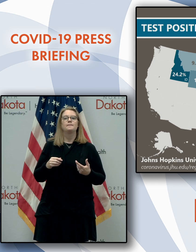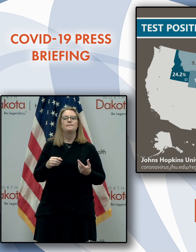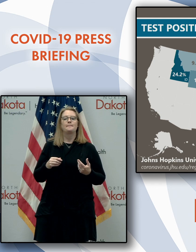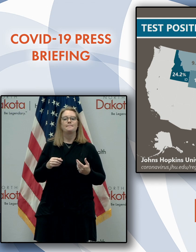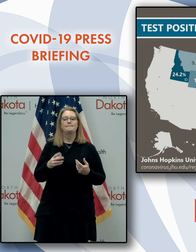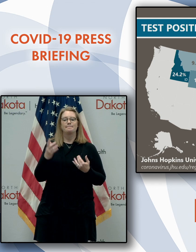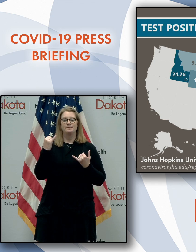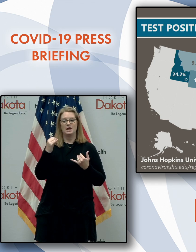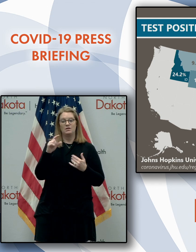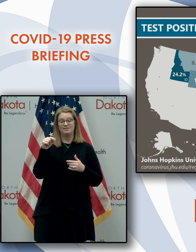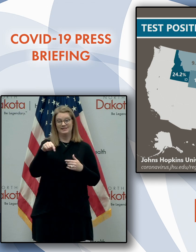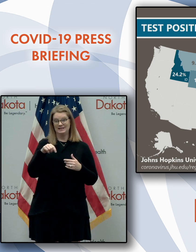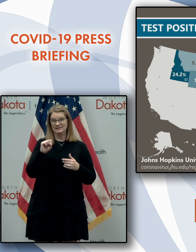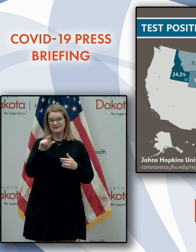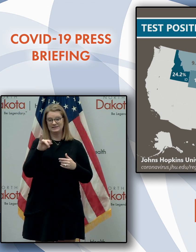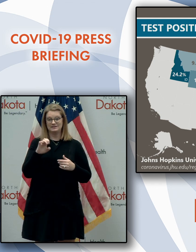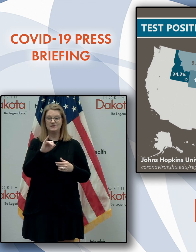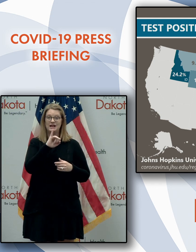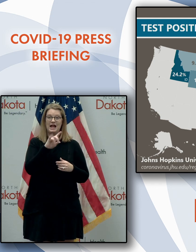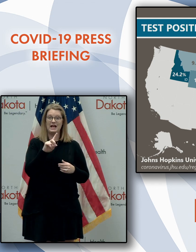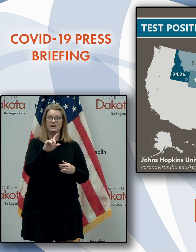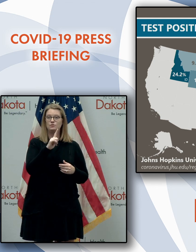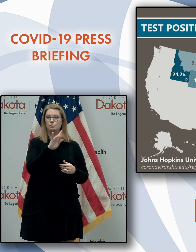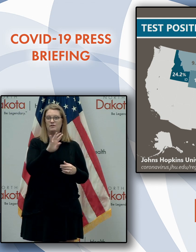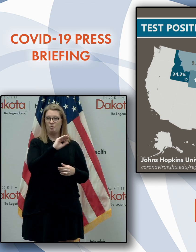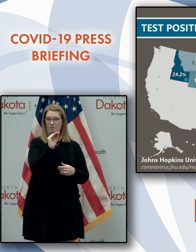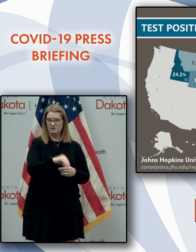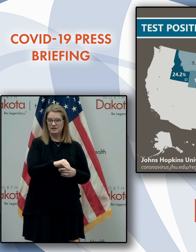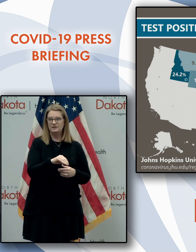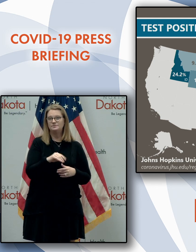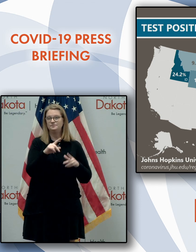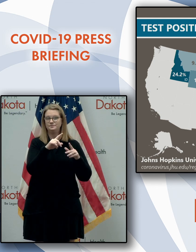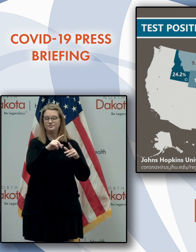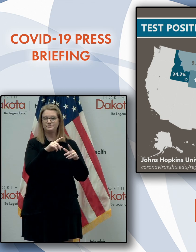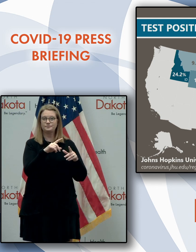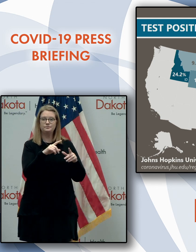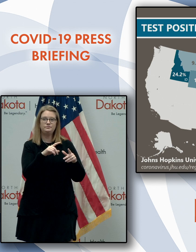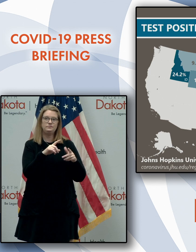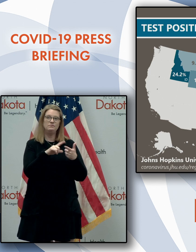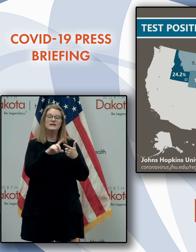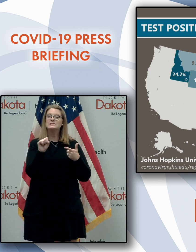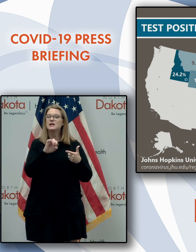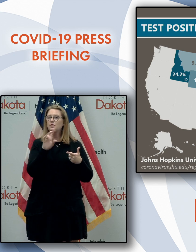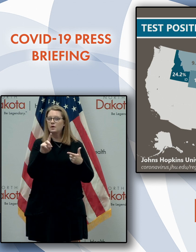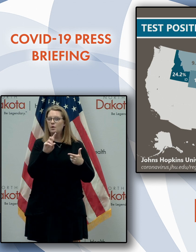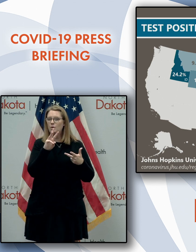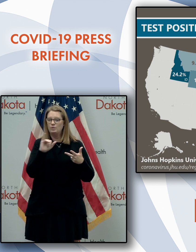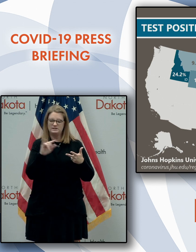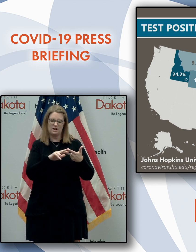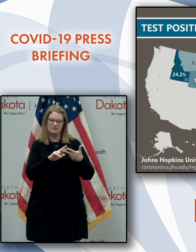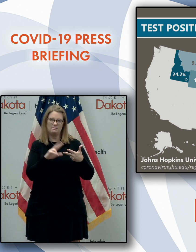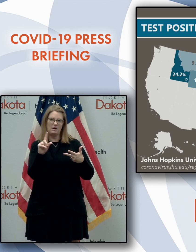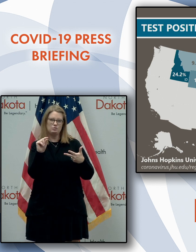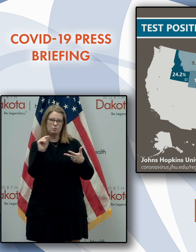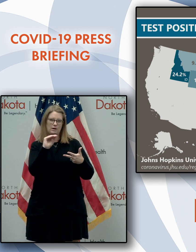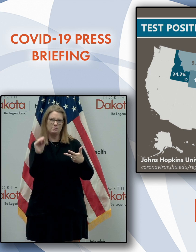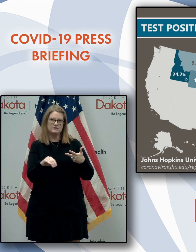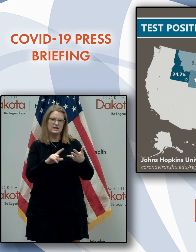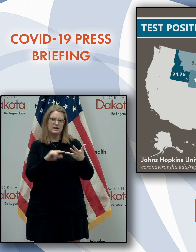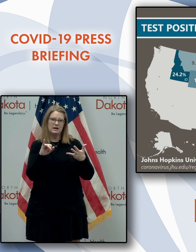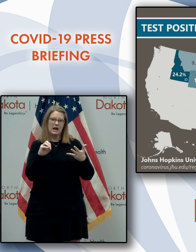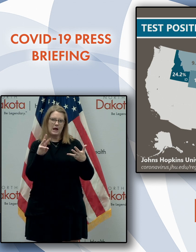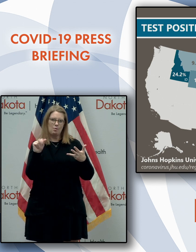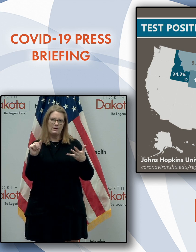look at the slide that we have here, Idaho at 24% test positivity, South Dakota and Wisconsin around 20%,